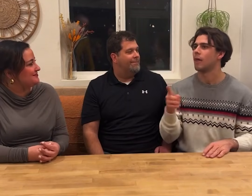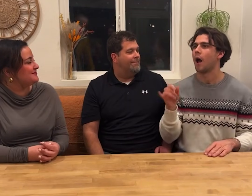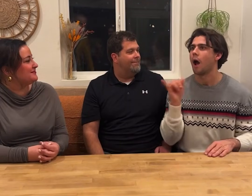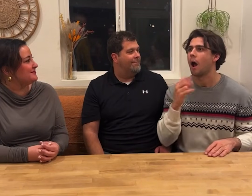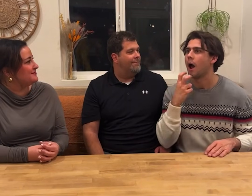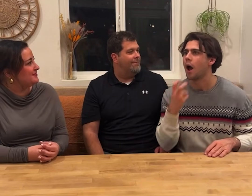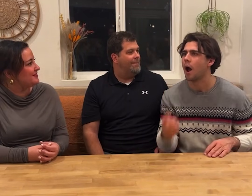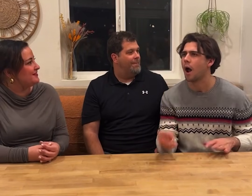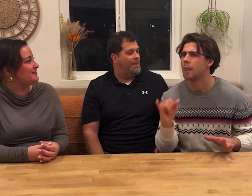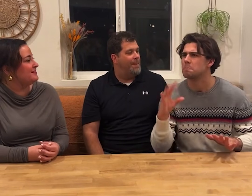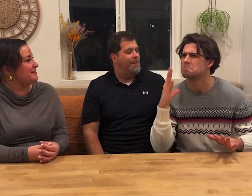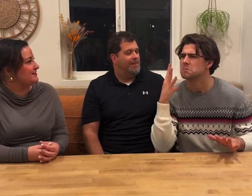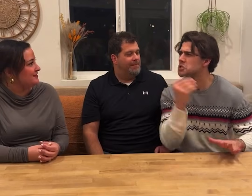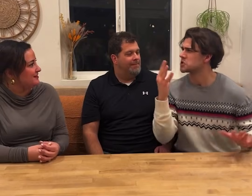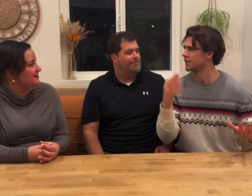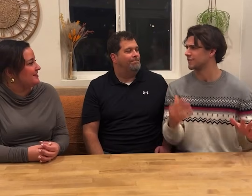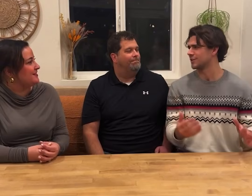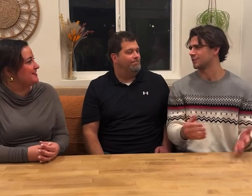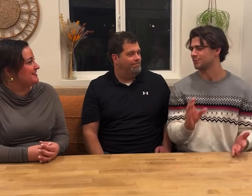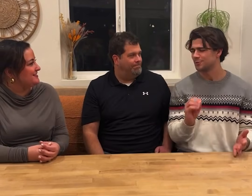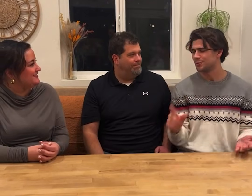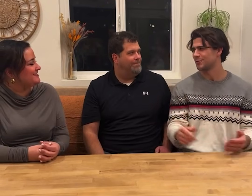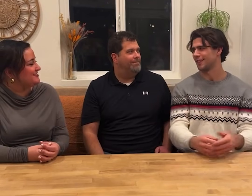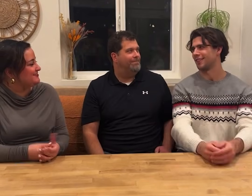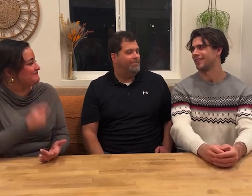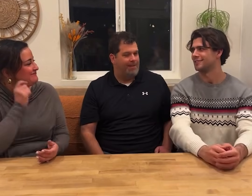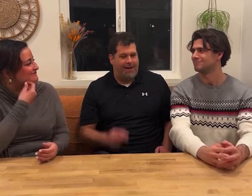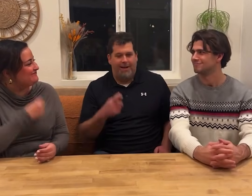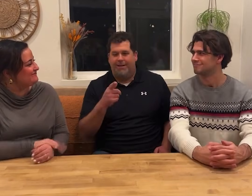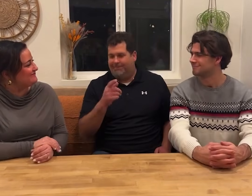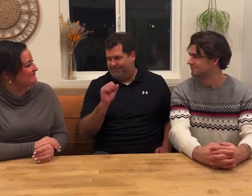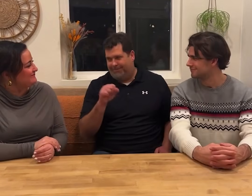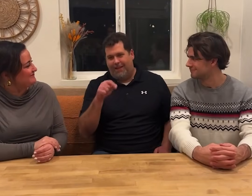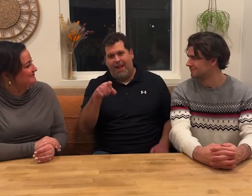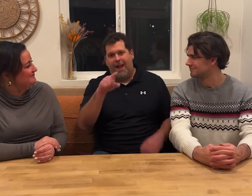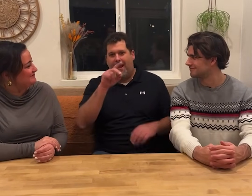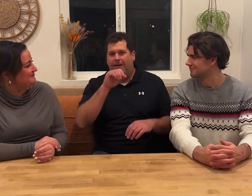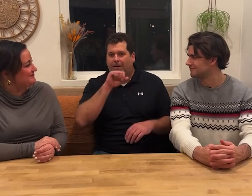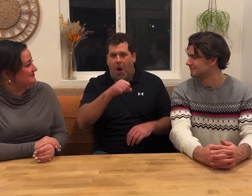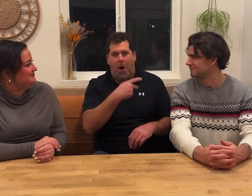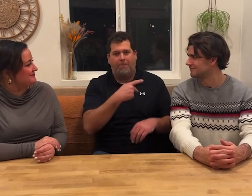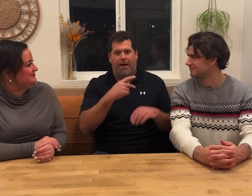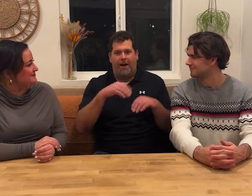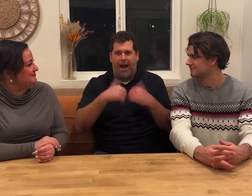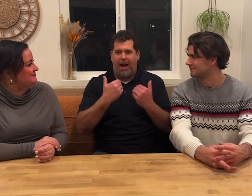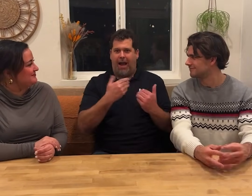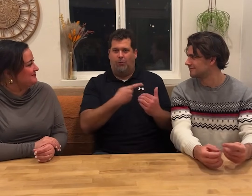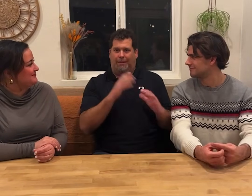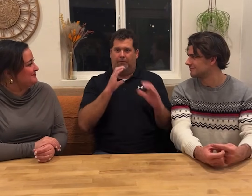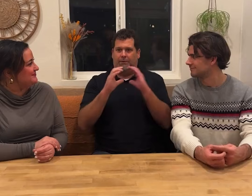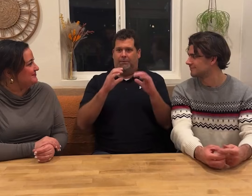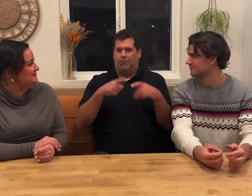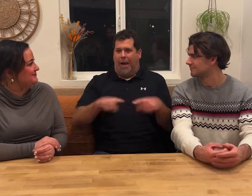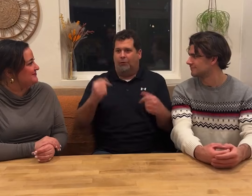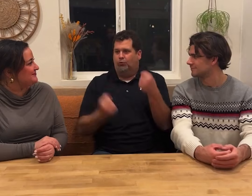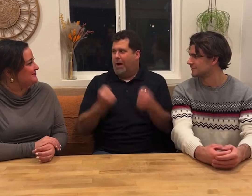about deaf poetry. They were in awe. They really were in awe about that. And they loved how the two of us